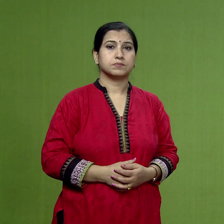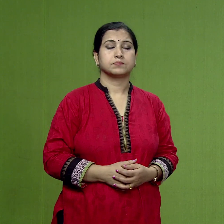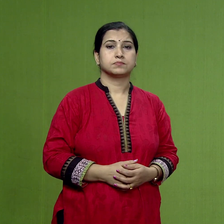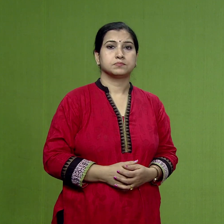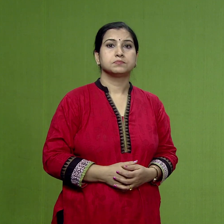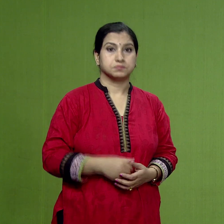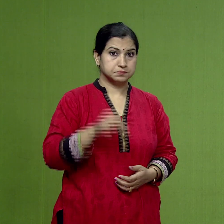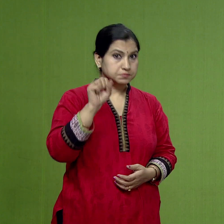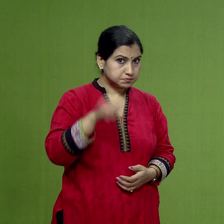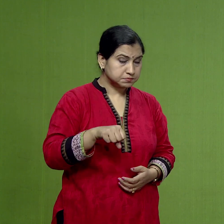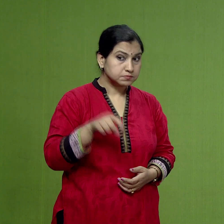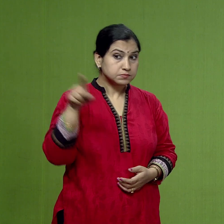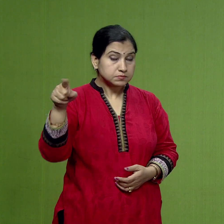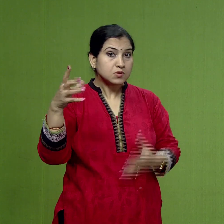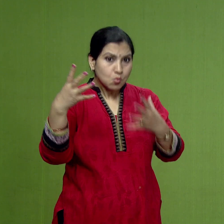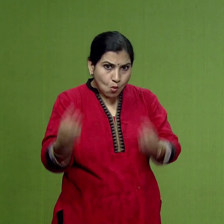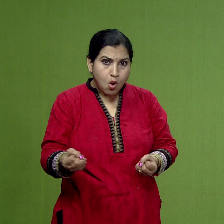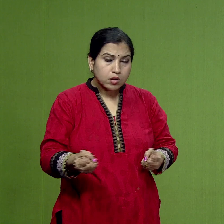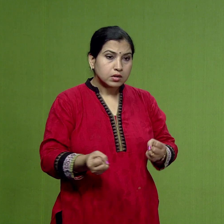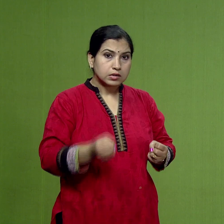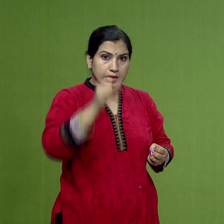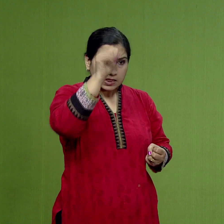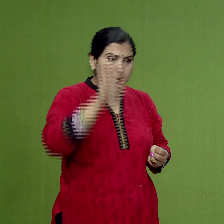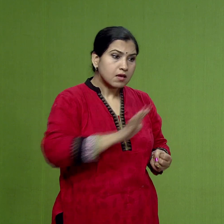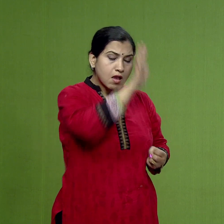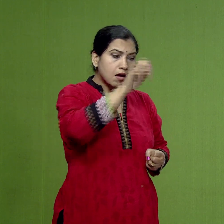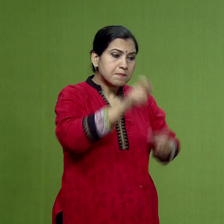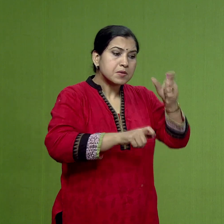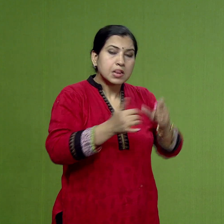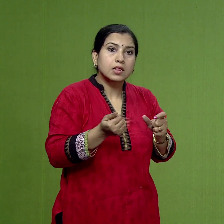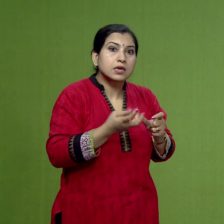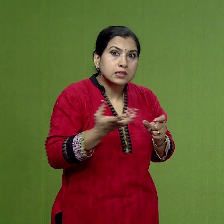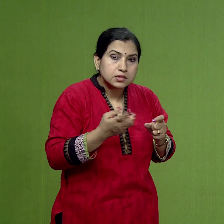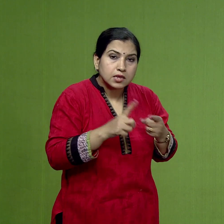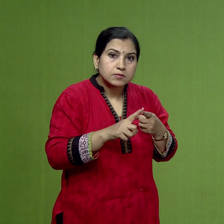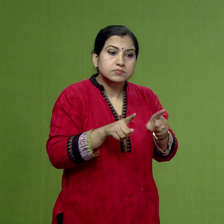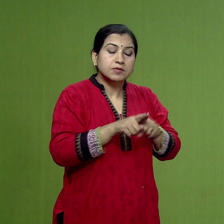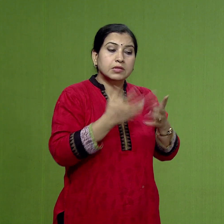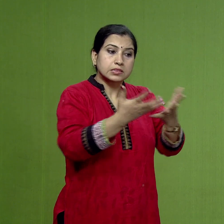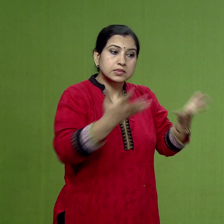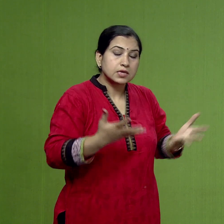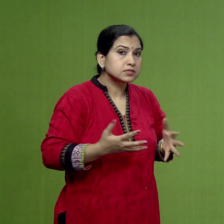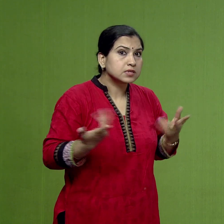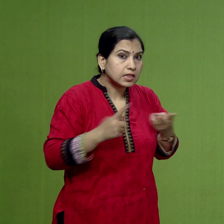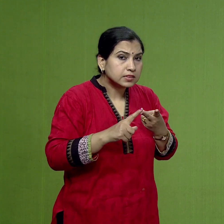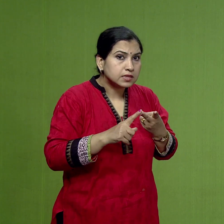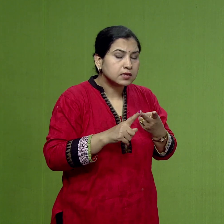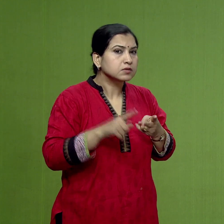Yes, they wanted the number of population and their assets to levy taxes, which